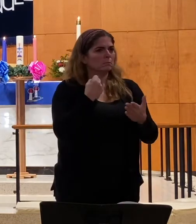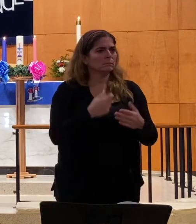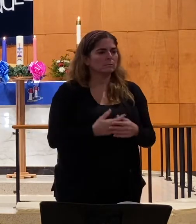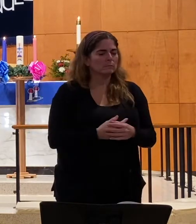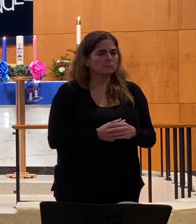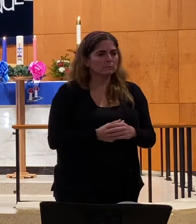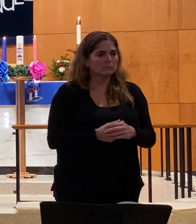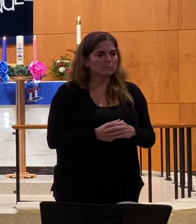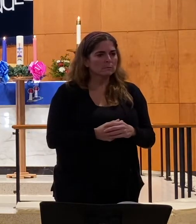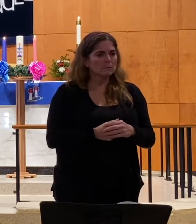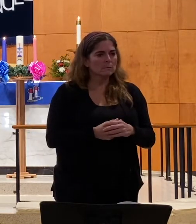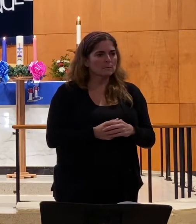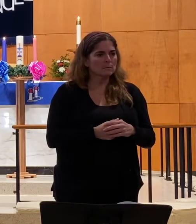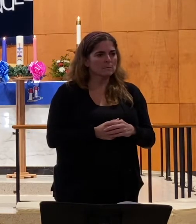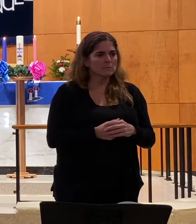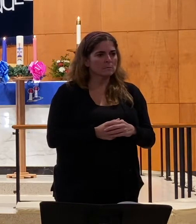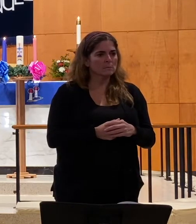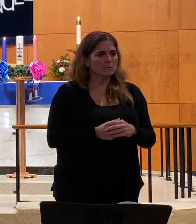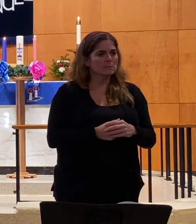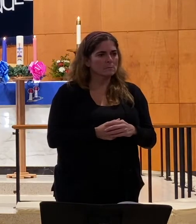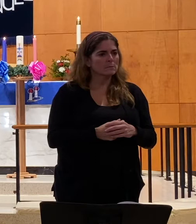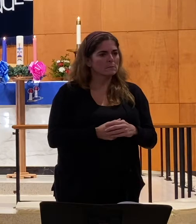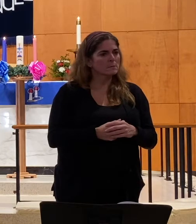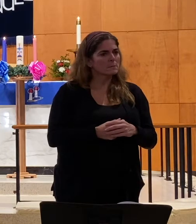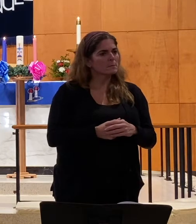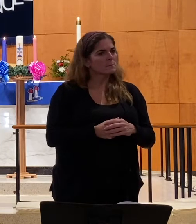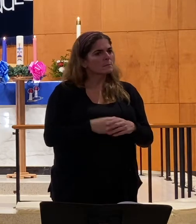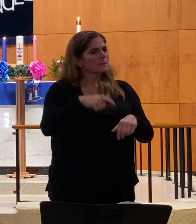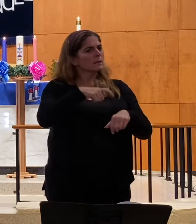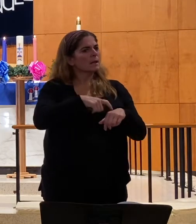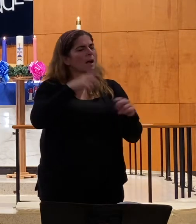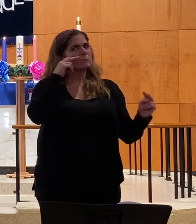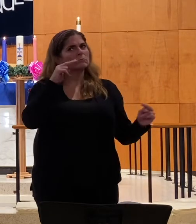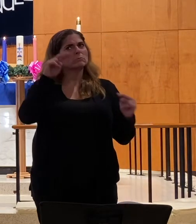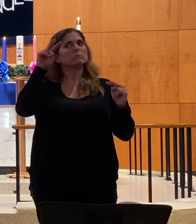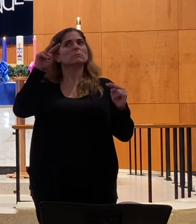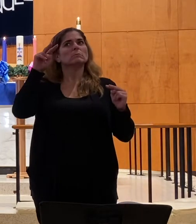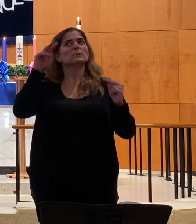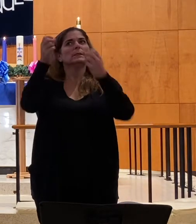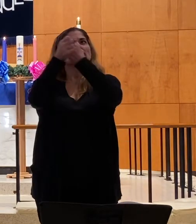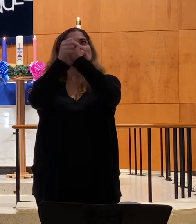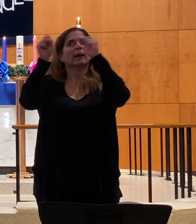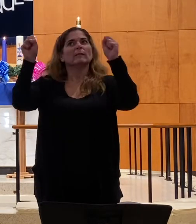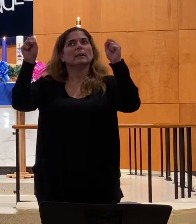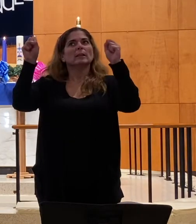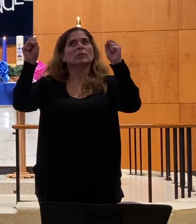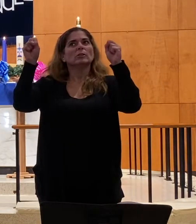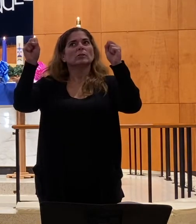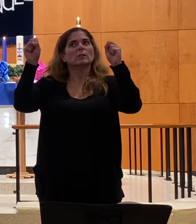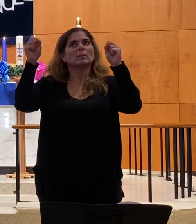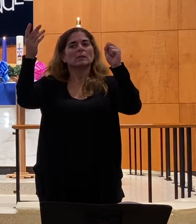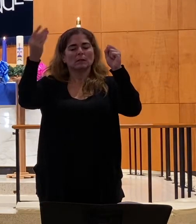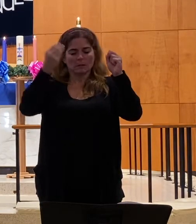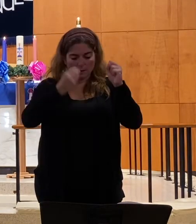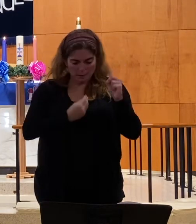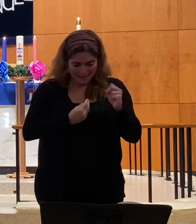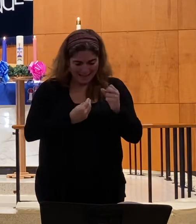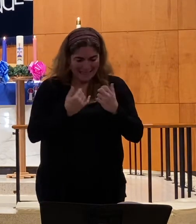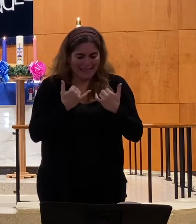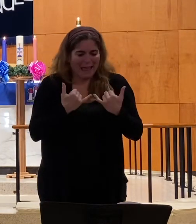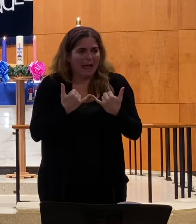proclaimed. It's time to start seeing salvation as the reality of this